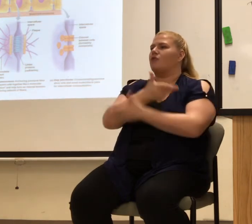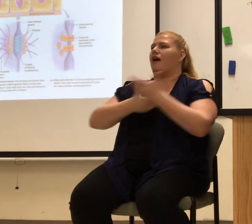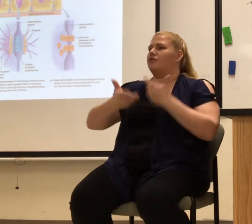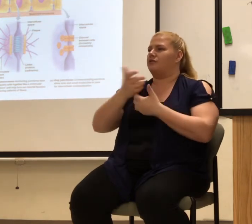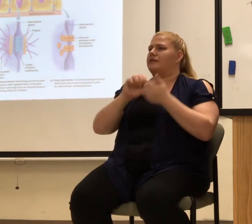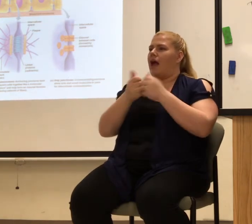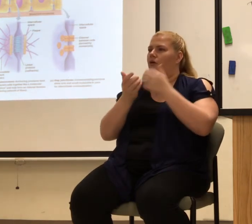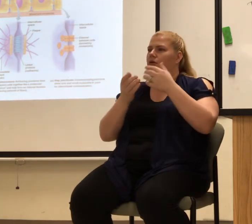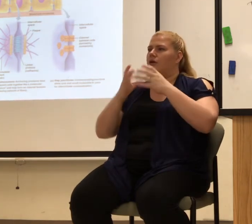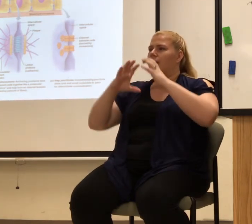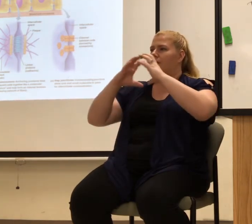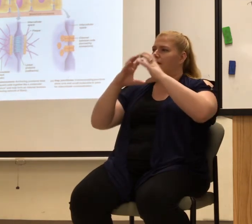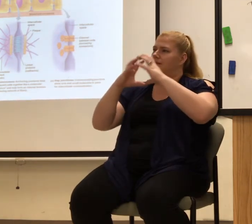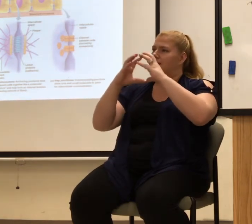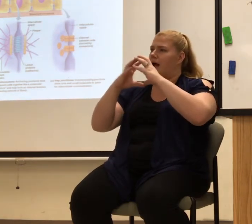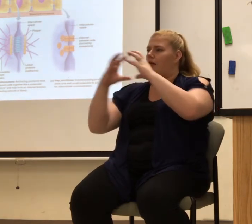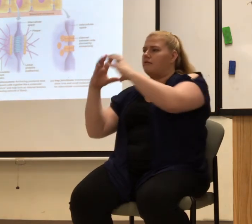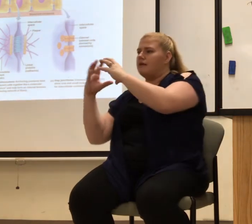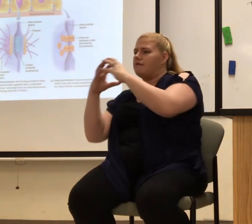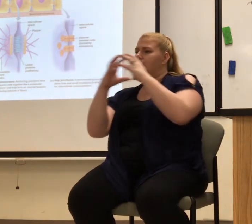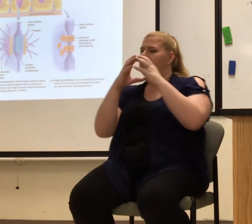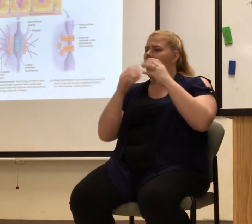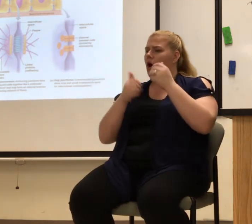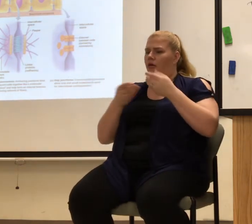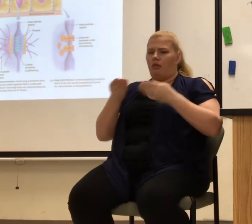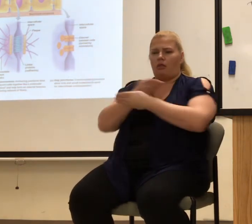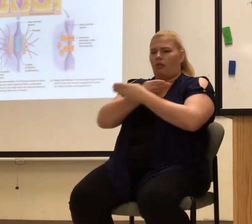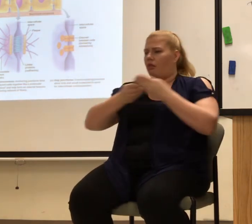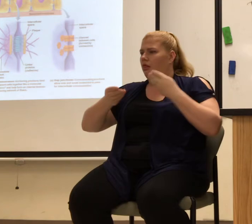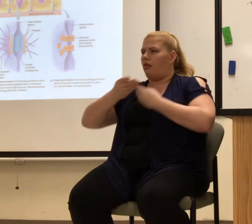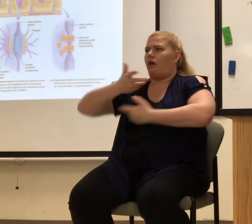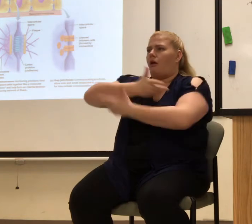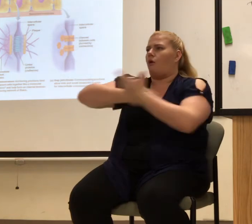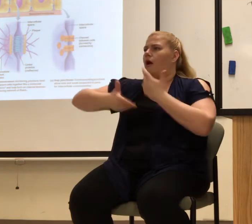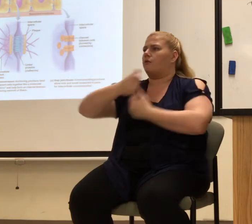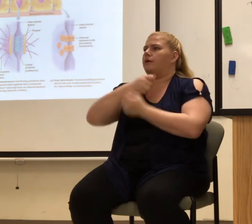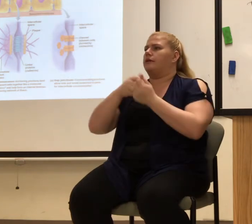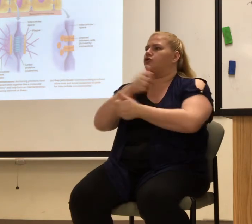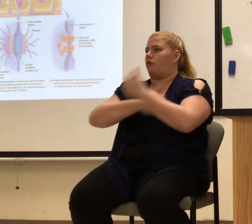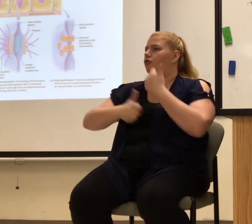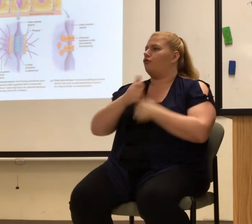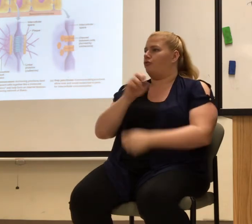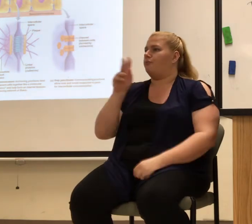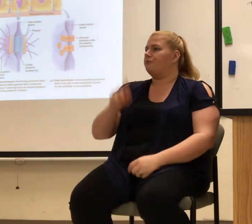The desmosome has an interesting structure. You have the cell membrane here in blue.